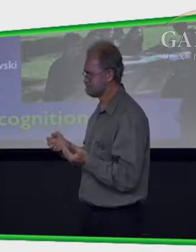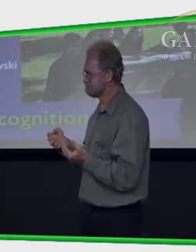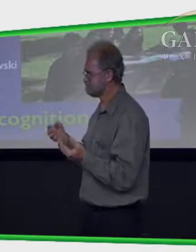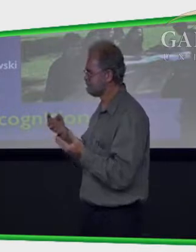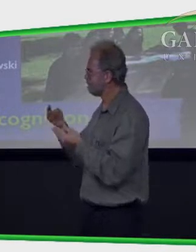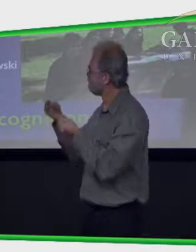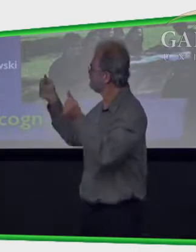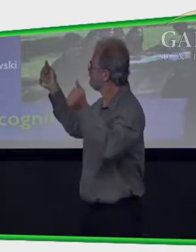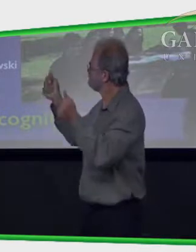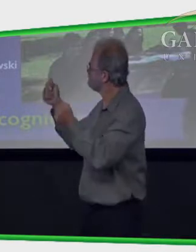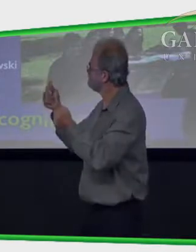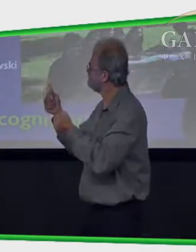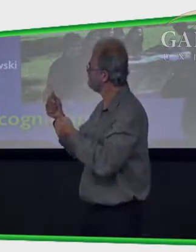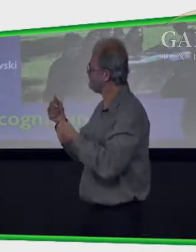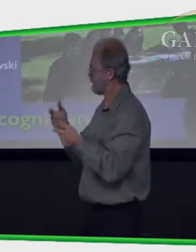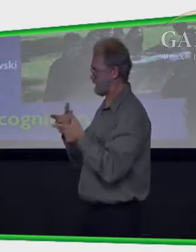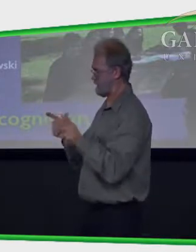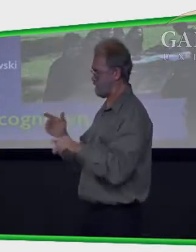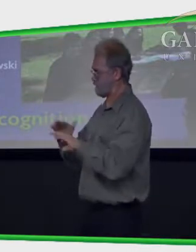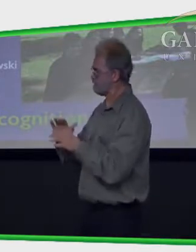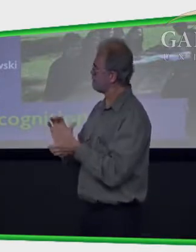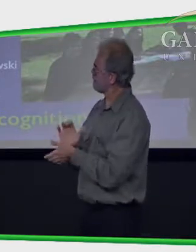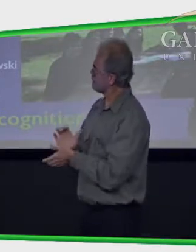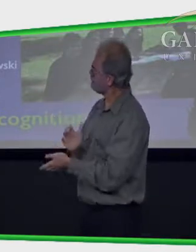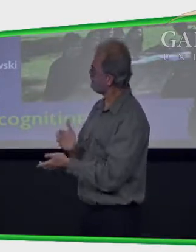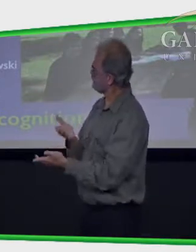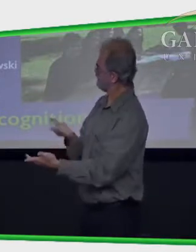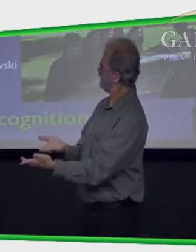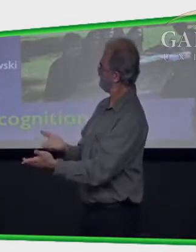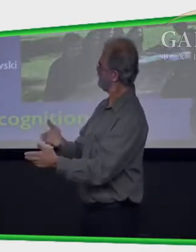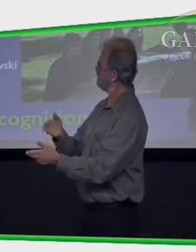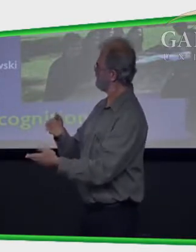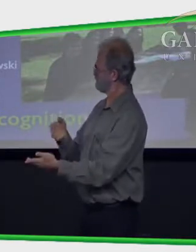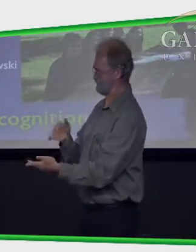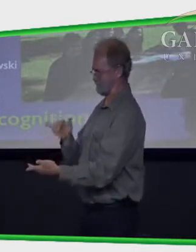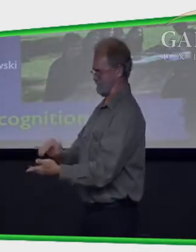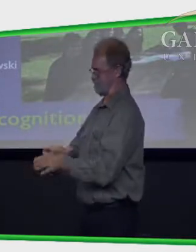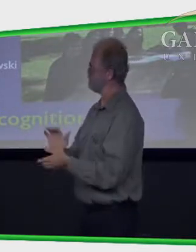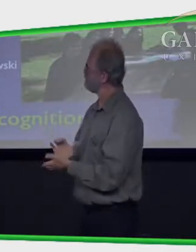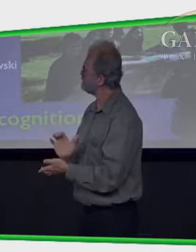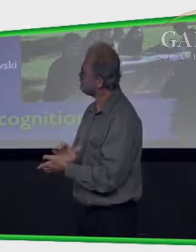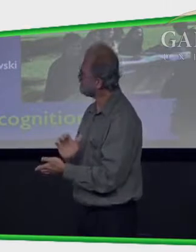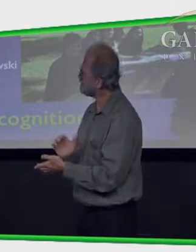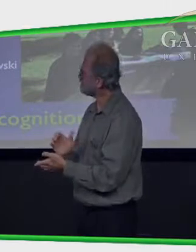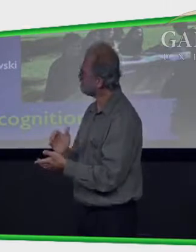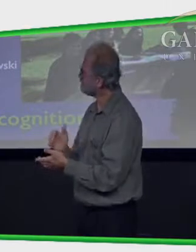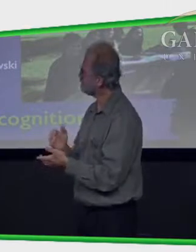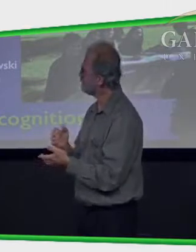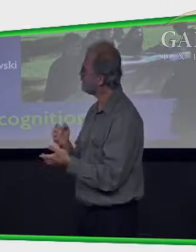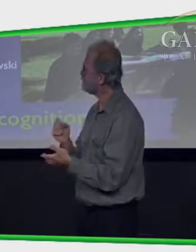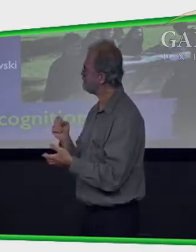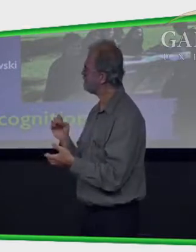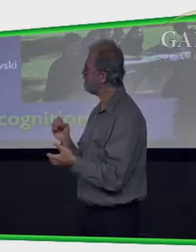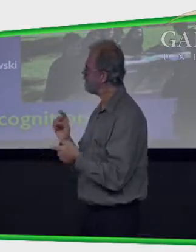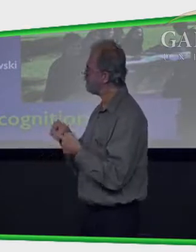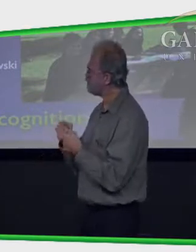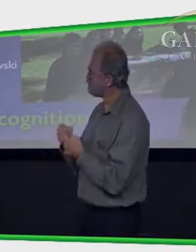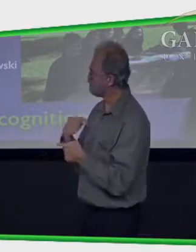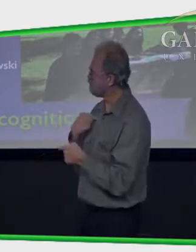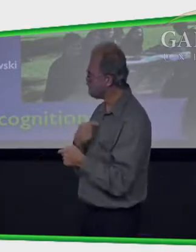by signing or speaking to each other. It's so ephemeral there. The externalization of these symbols onto